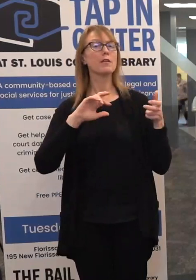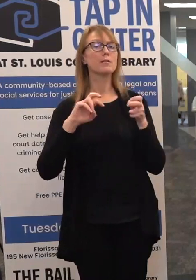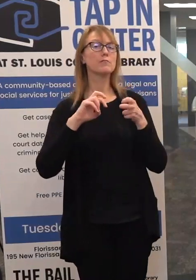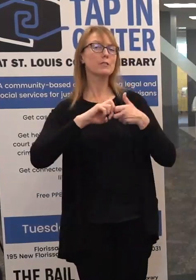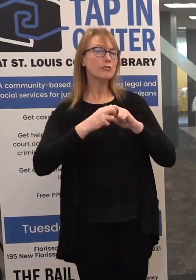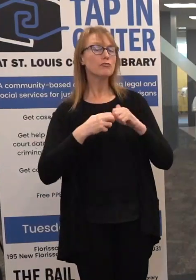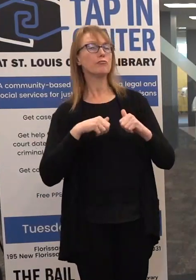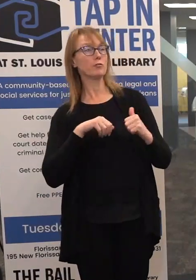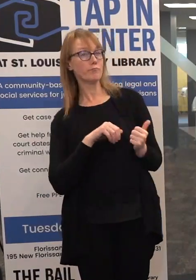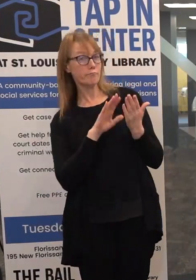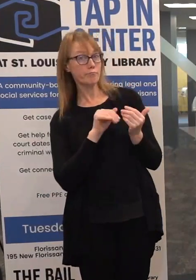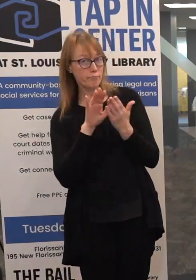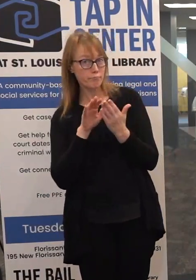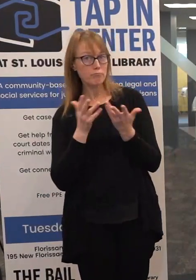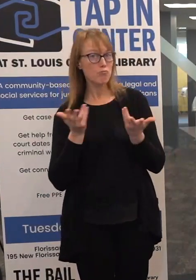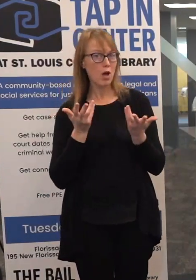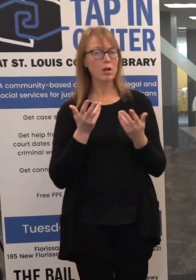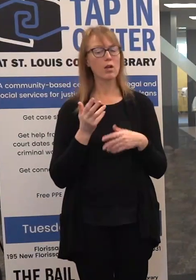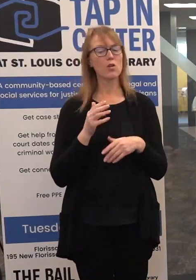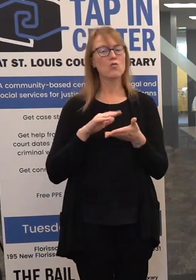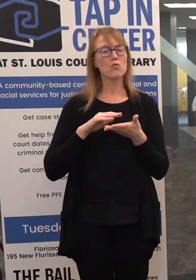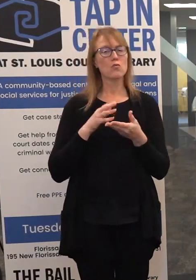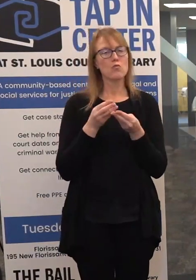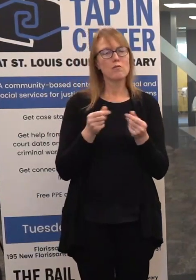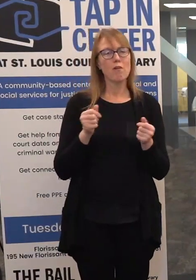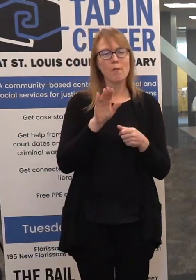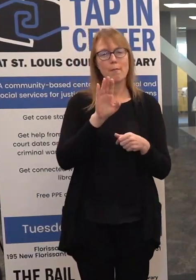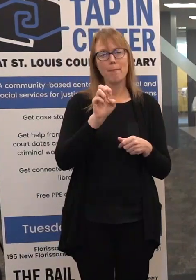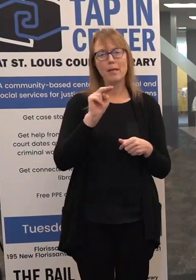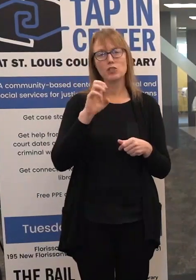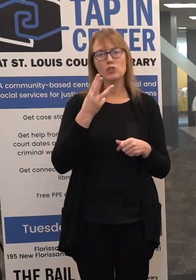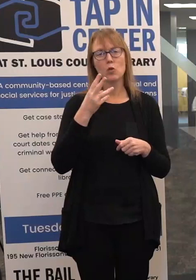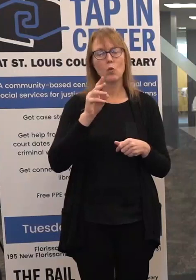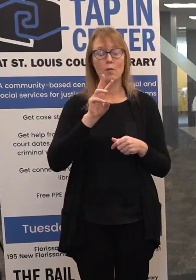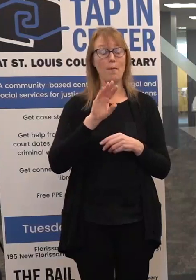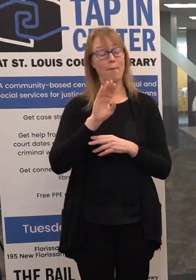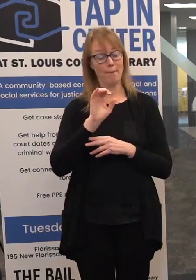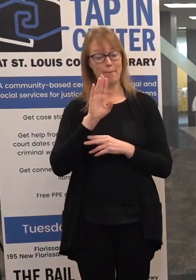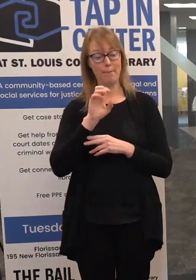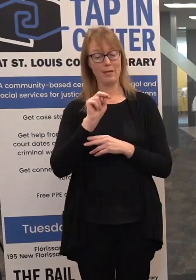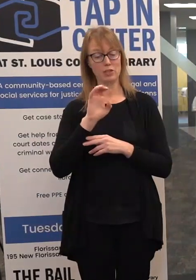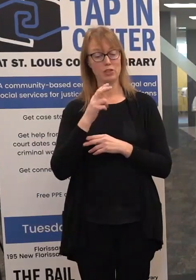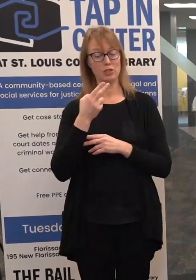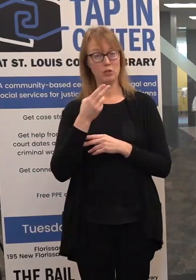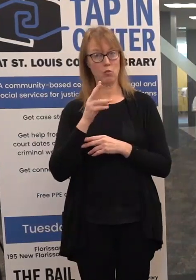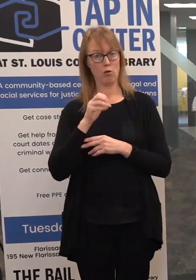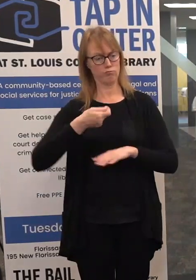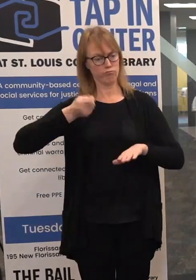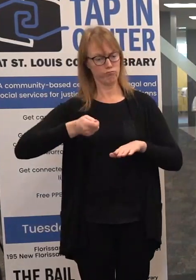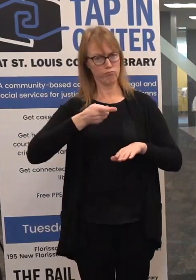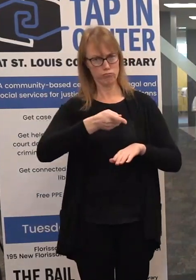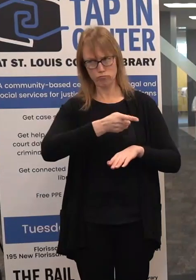Center deals with are resolving bench warrants for failure to appear in court. Since its start, the program has